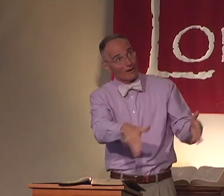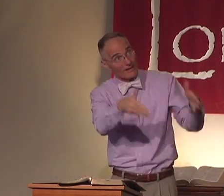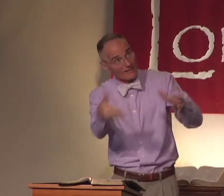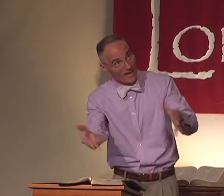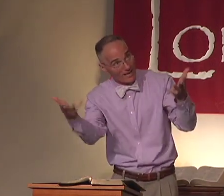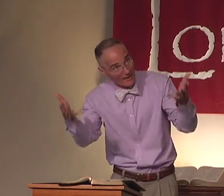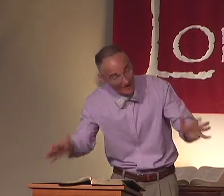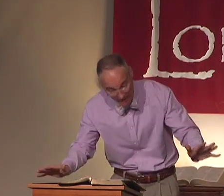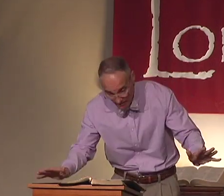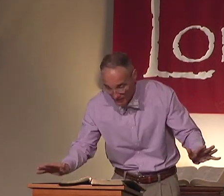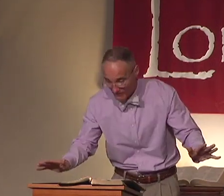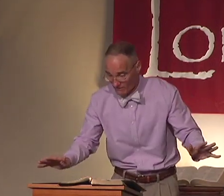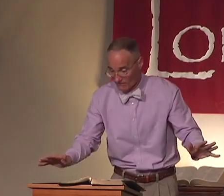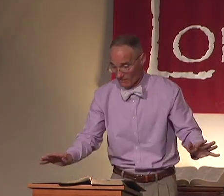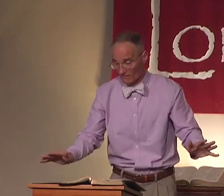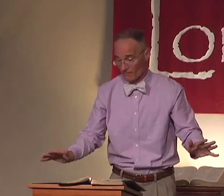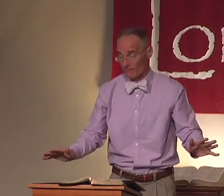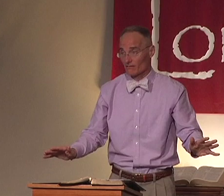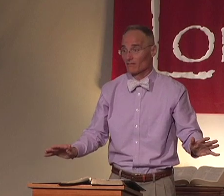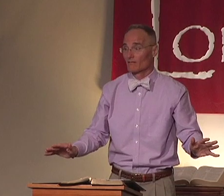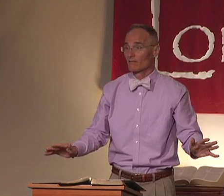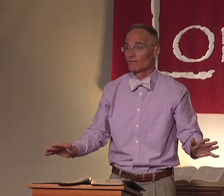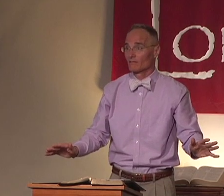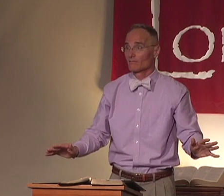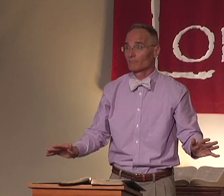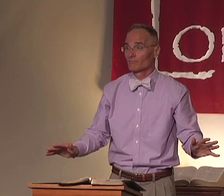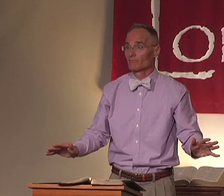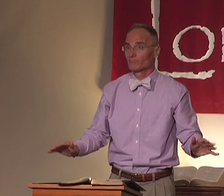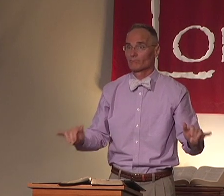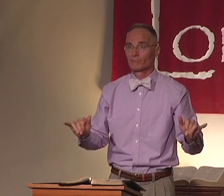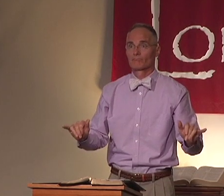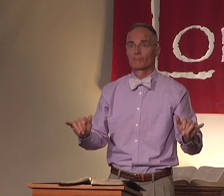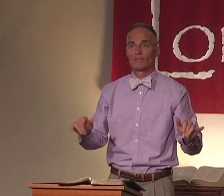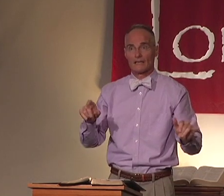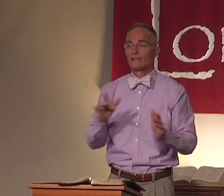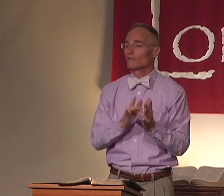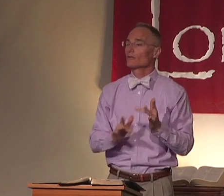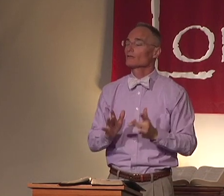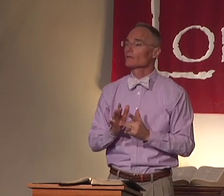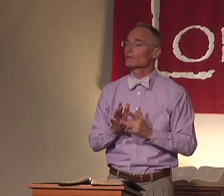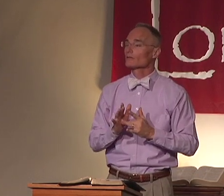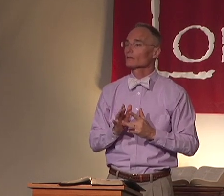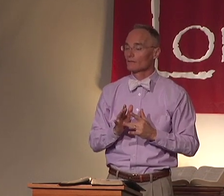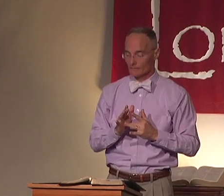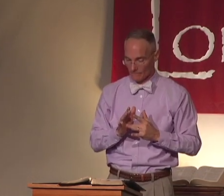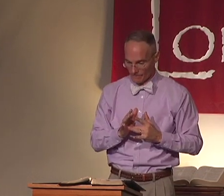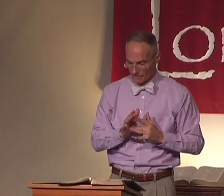heaven after I die, that I need